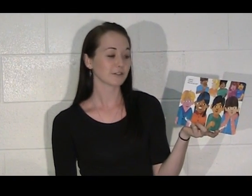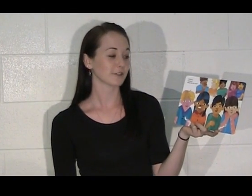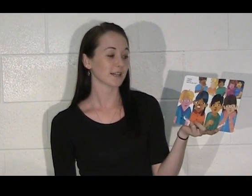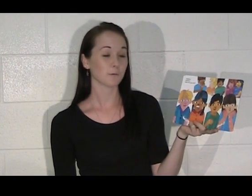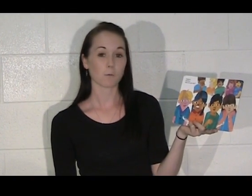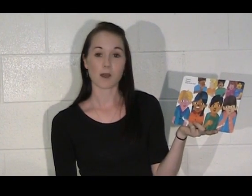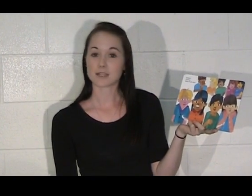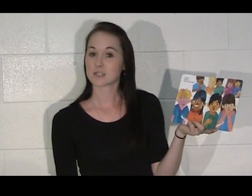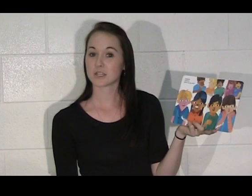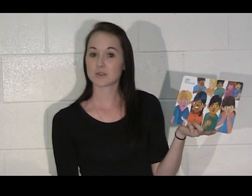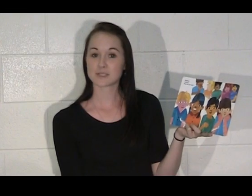Children, what do you see?